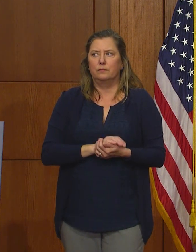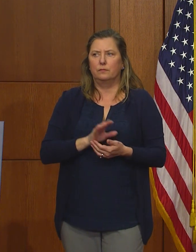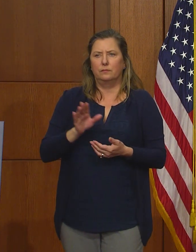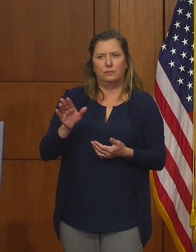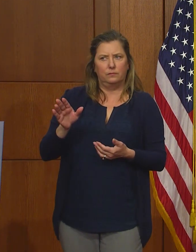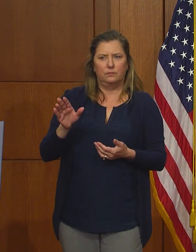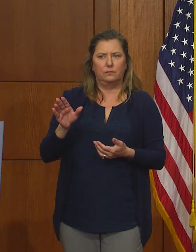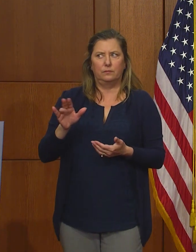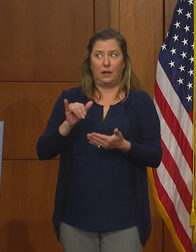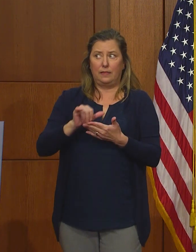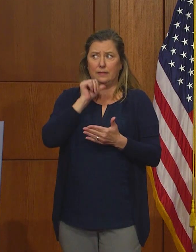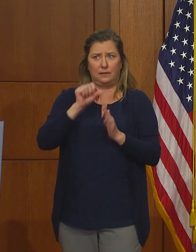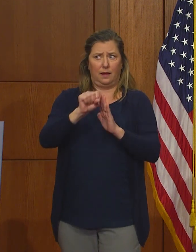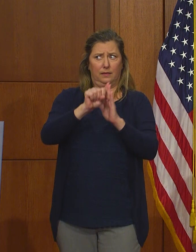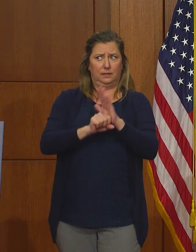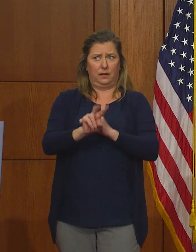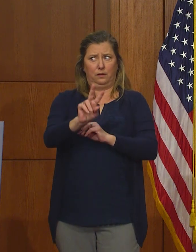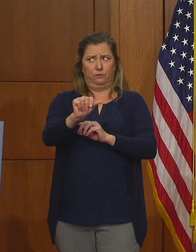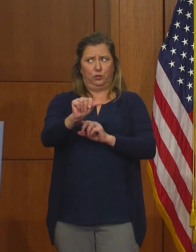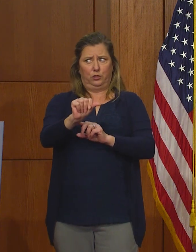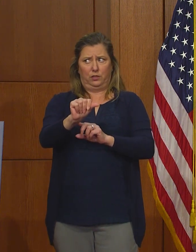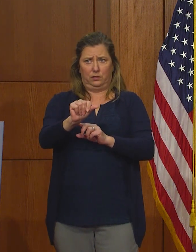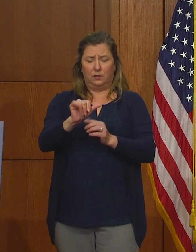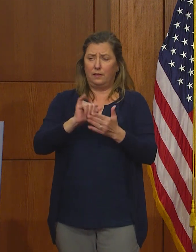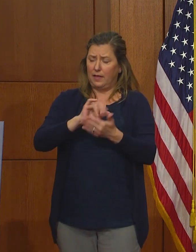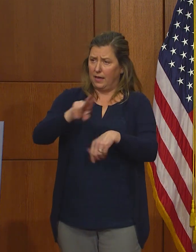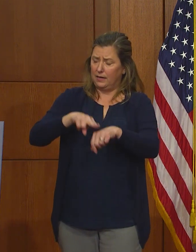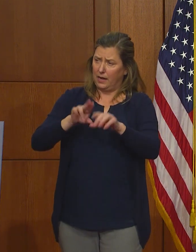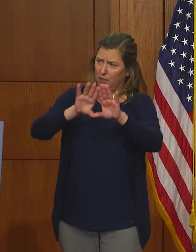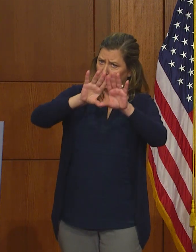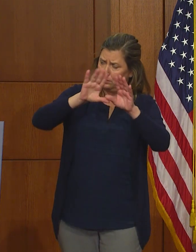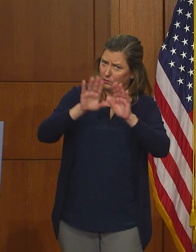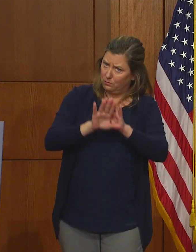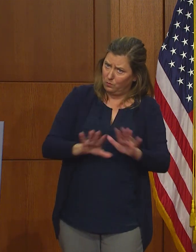not the state of Virginia. Is that nationwide?